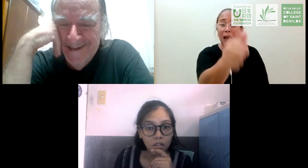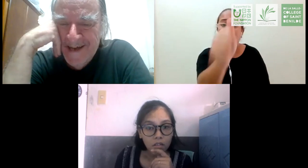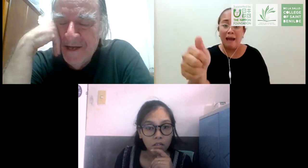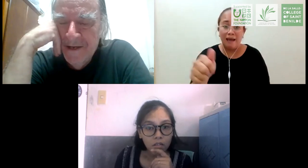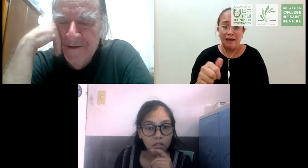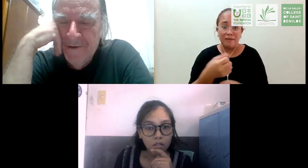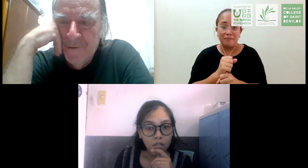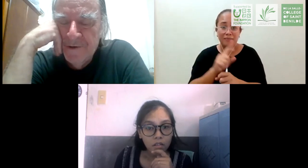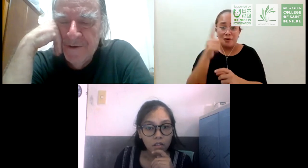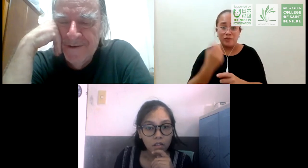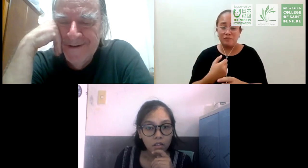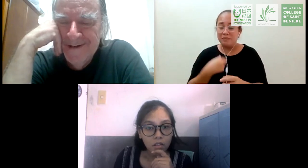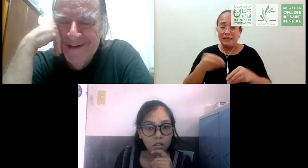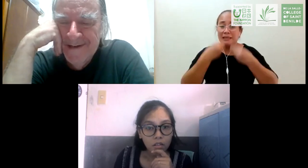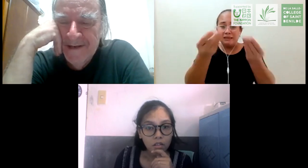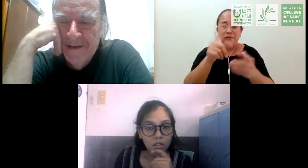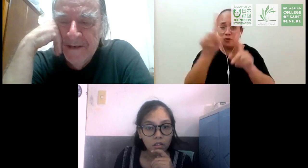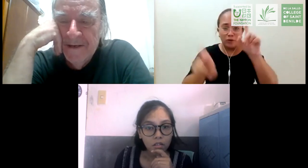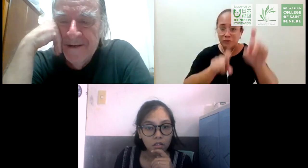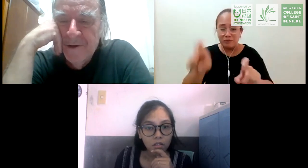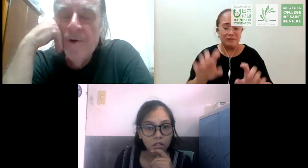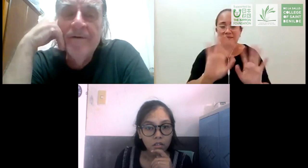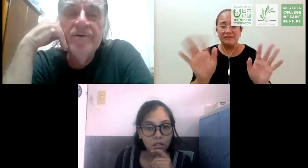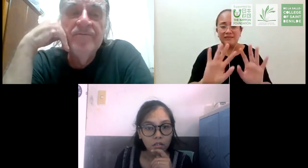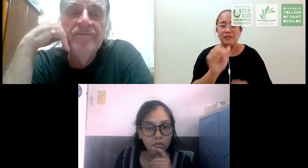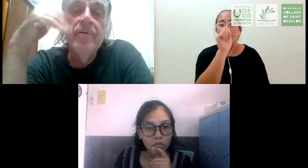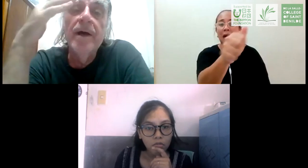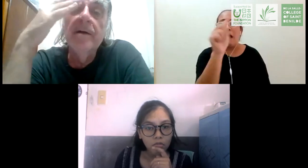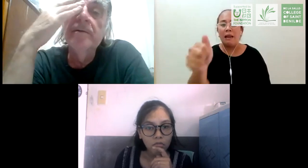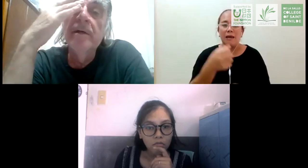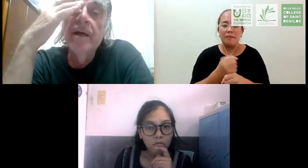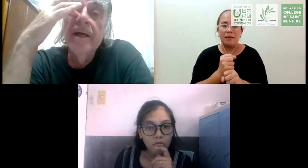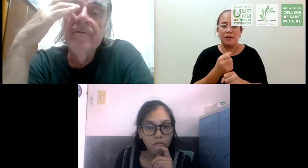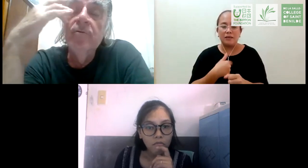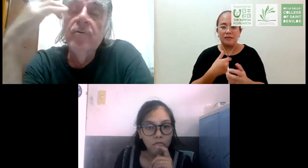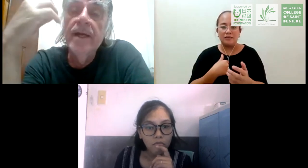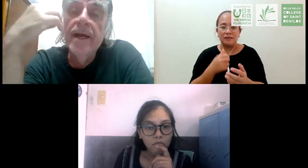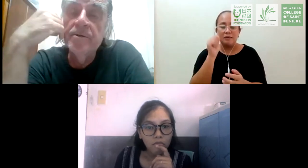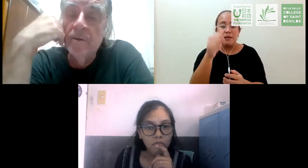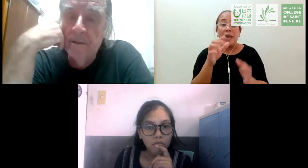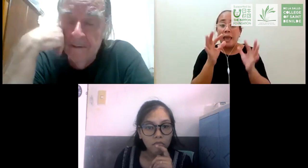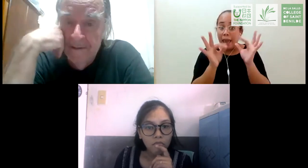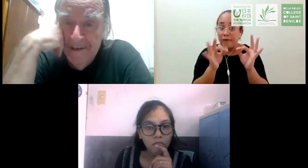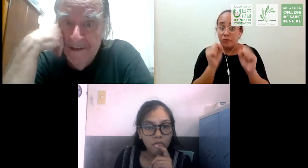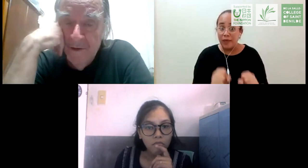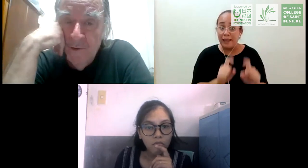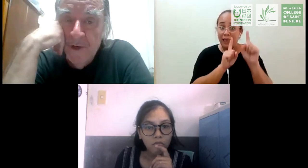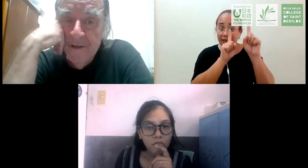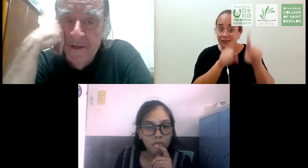I can't give you the question. You'll have to figure out if you can answer. Look at